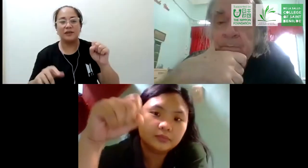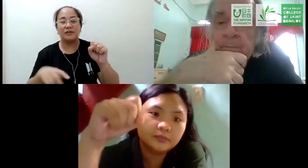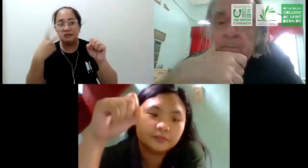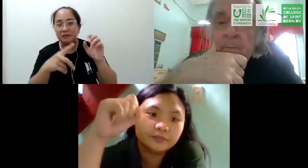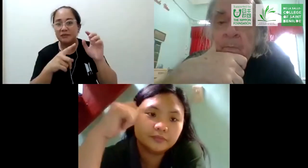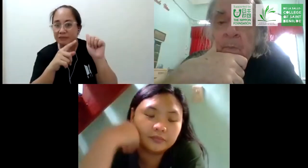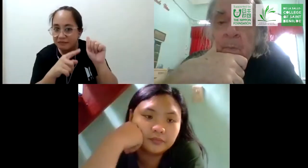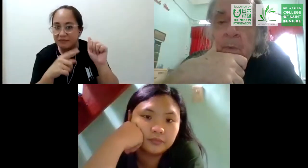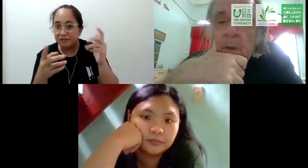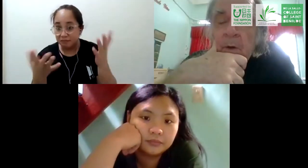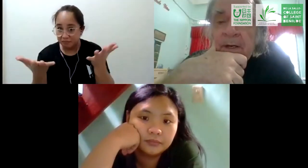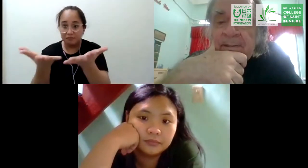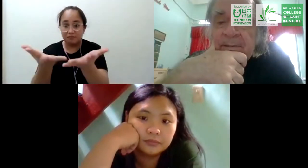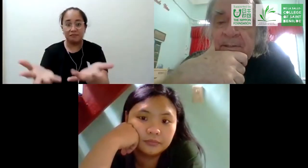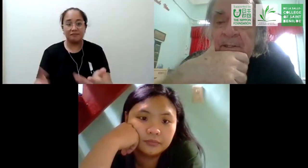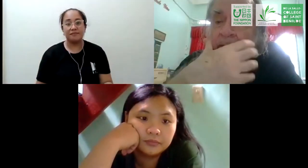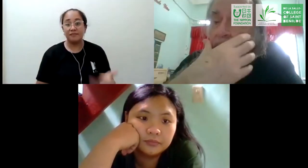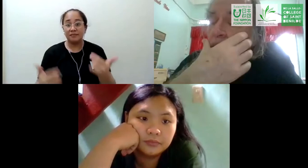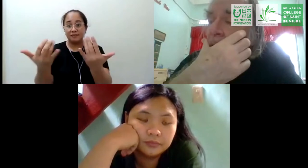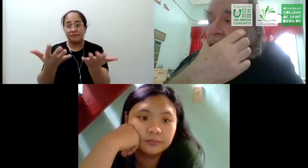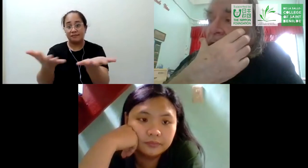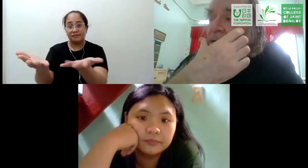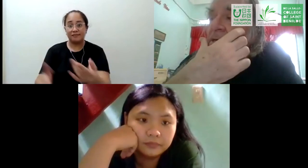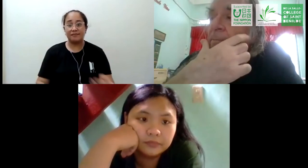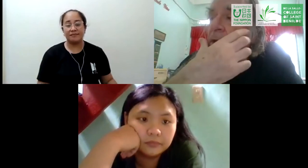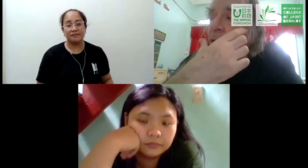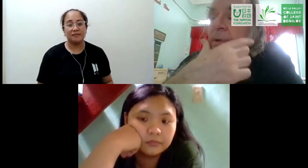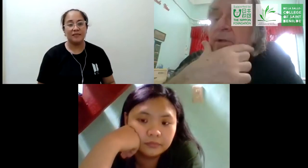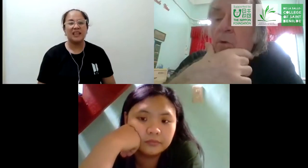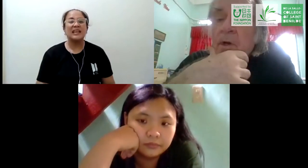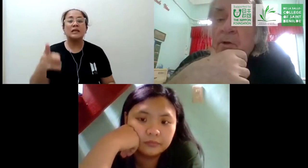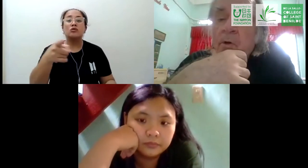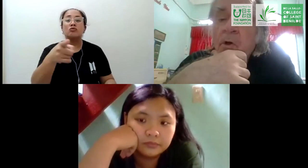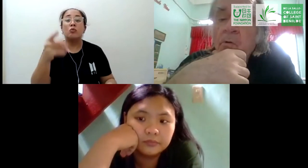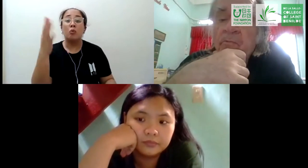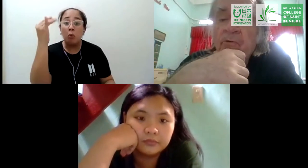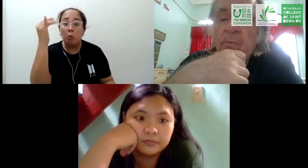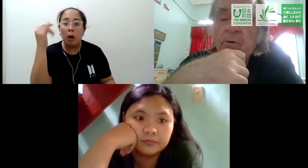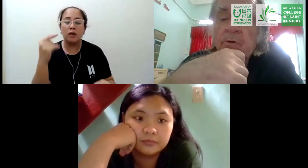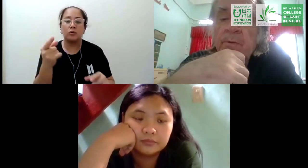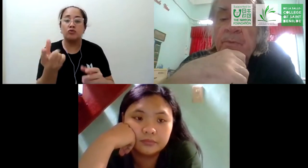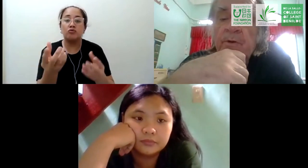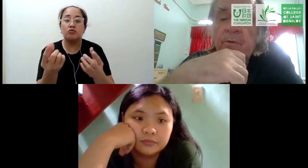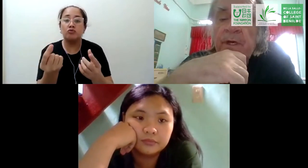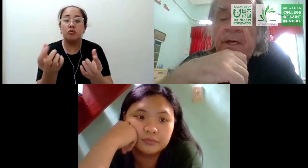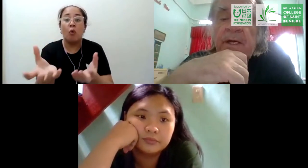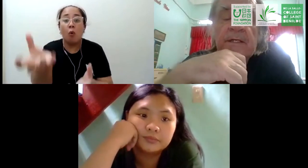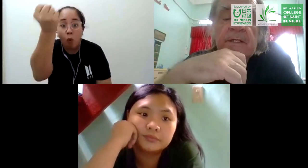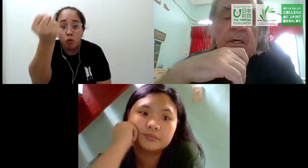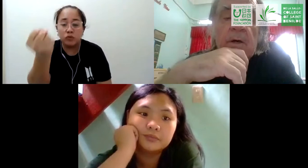cetera. Okay, so this is something you will be doing on your own for book 2 and book 3. So I